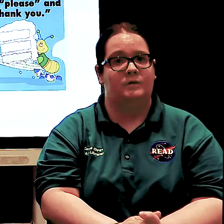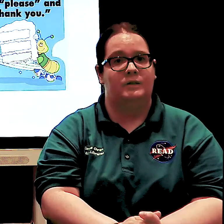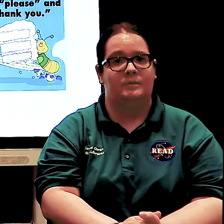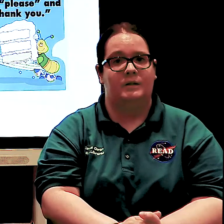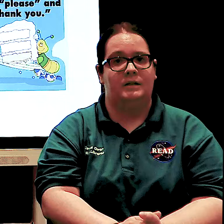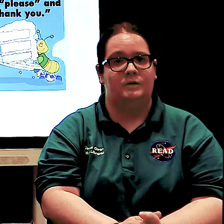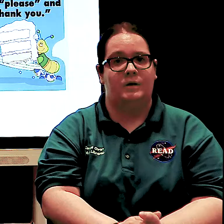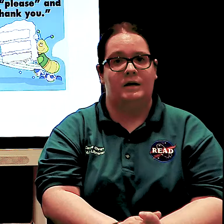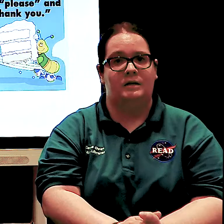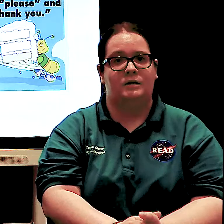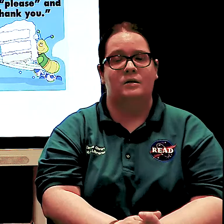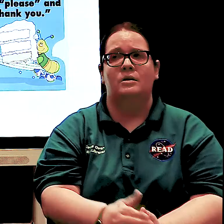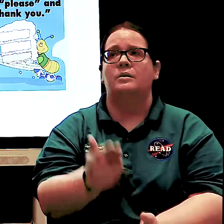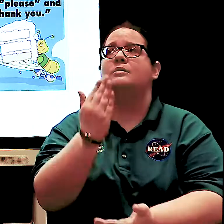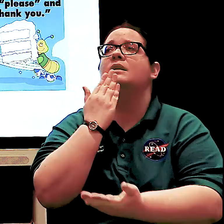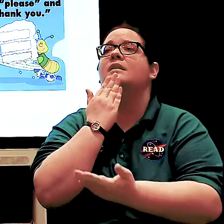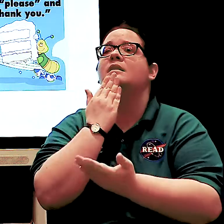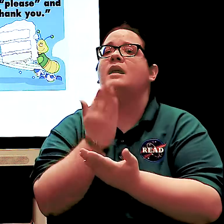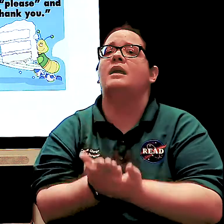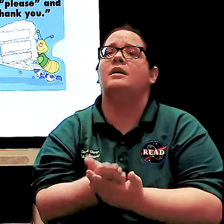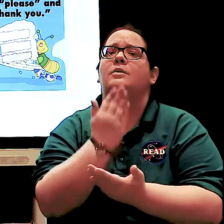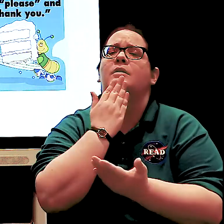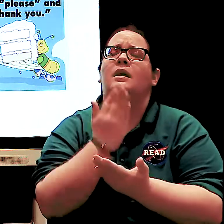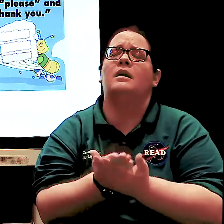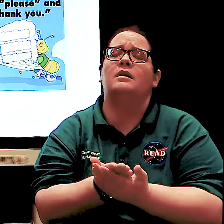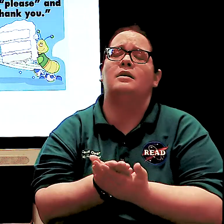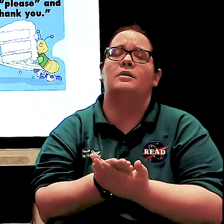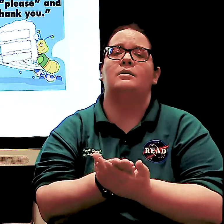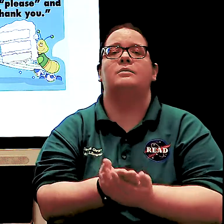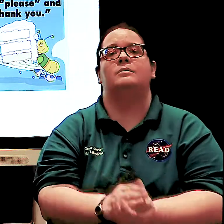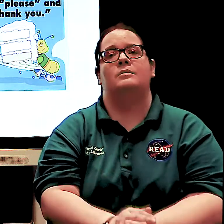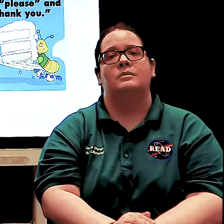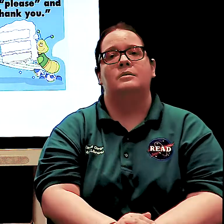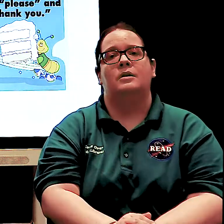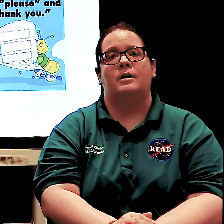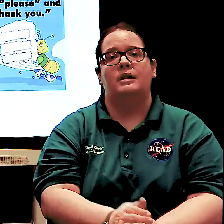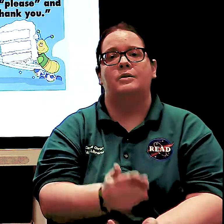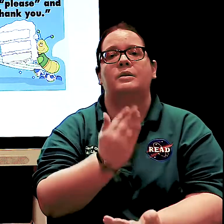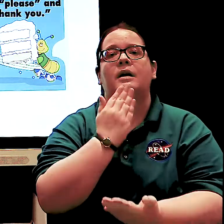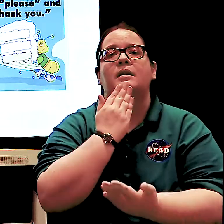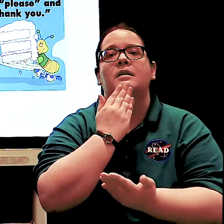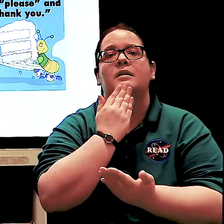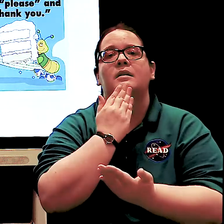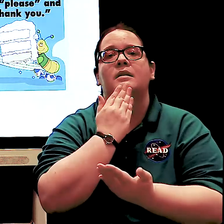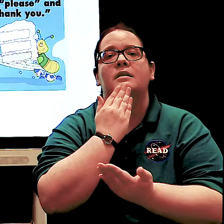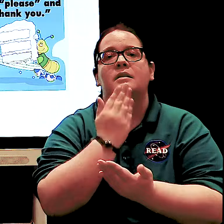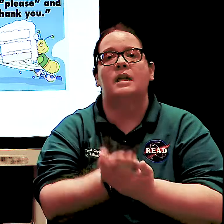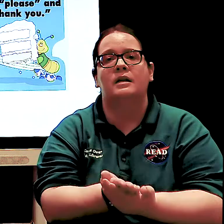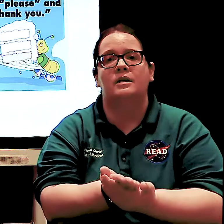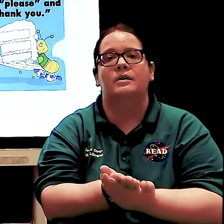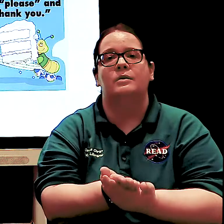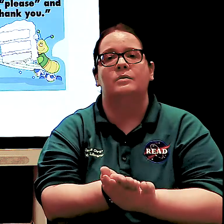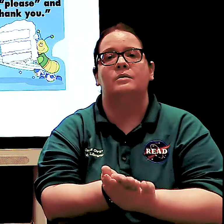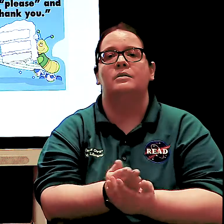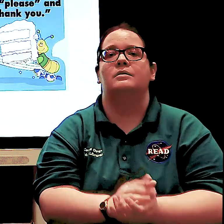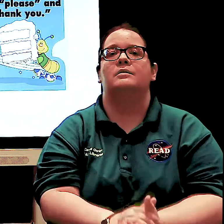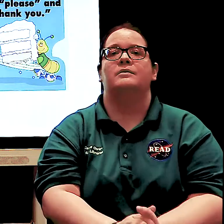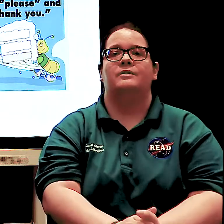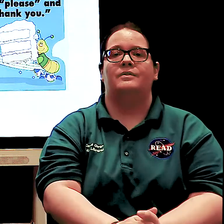said please, right? Say thank you, thank you. All right, you try it. Thank you. Very